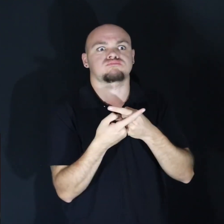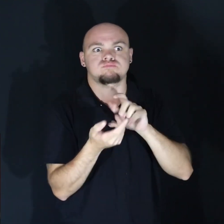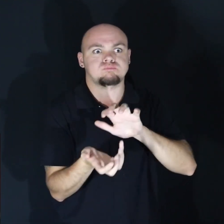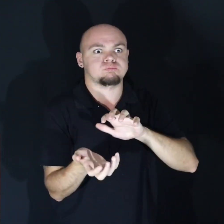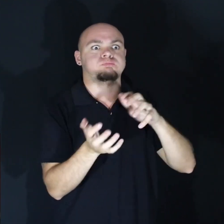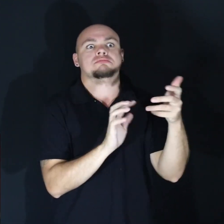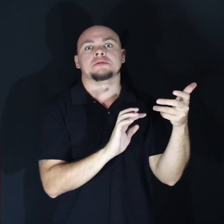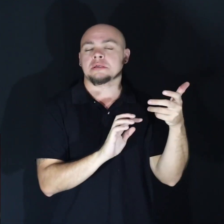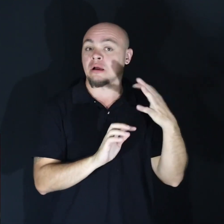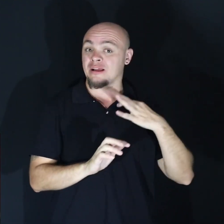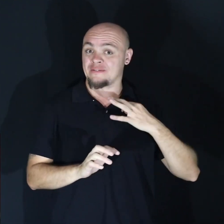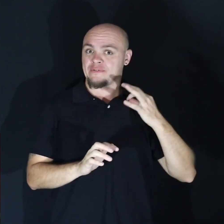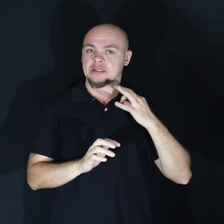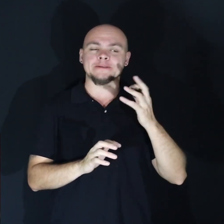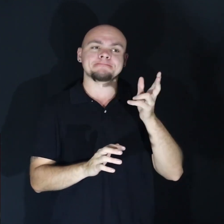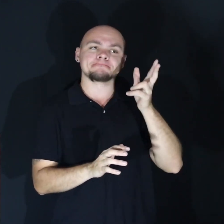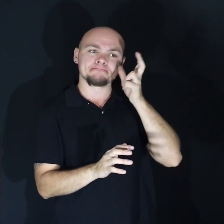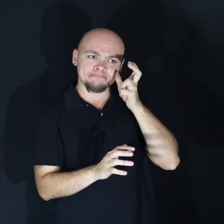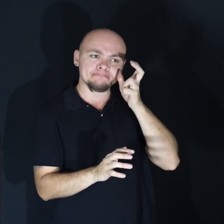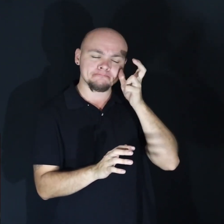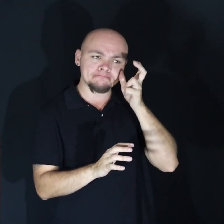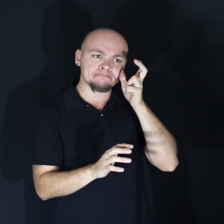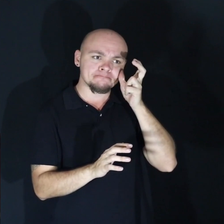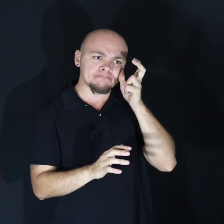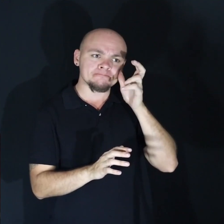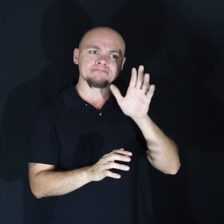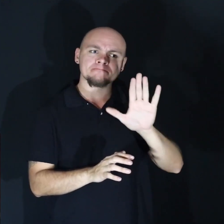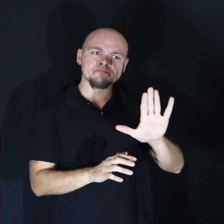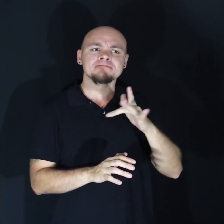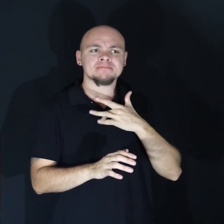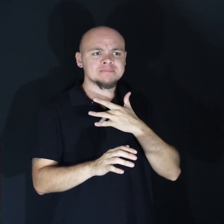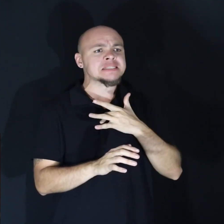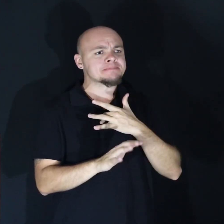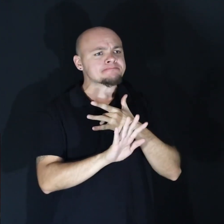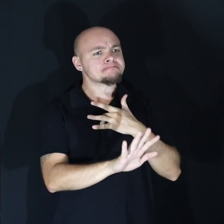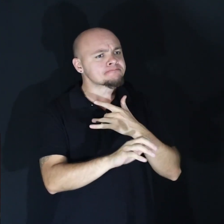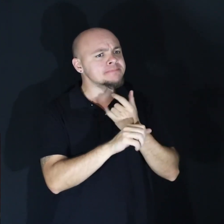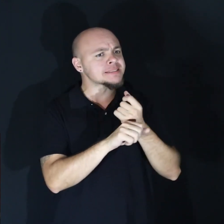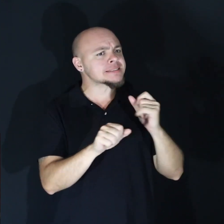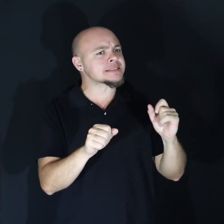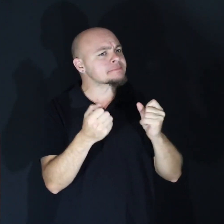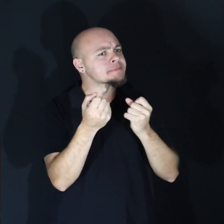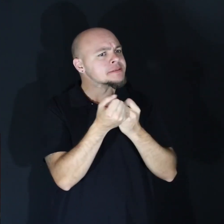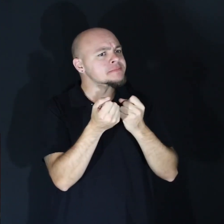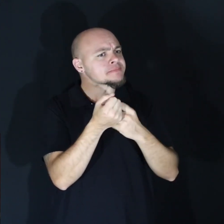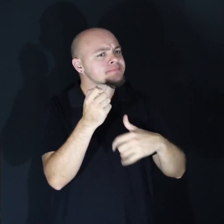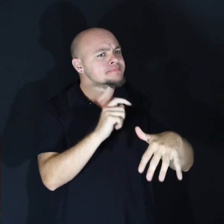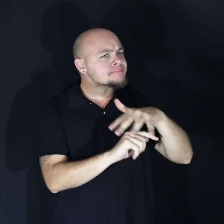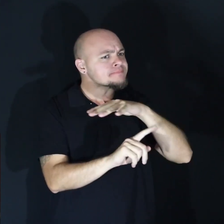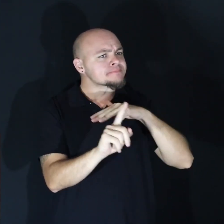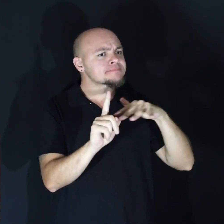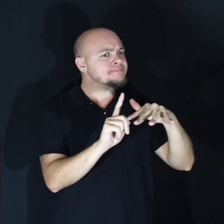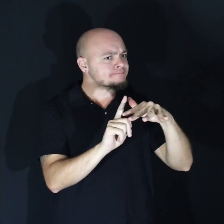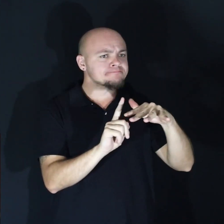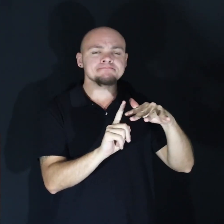A volunteer needs to hear them out and let them feel they're in a safe and supportive environment.